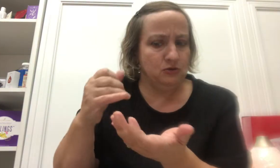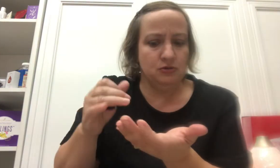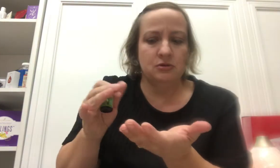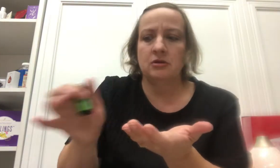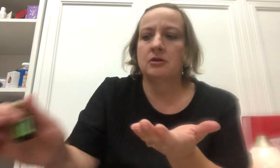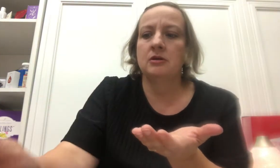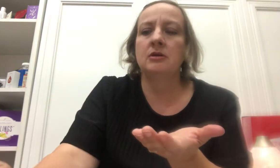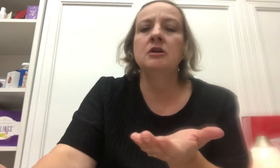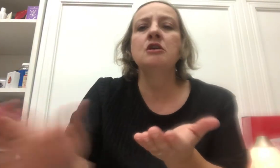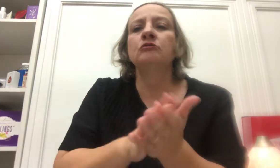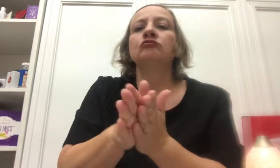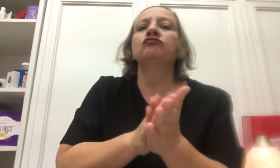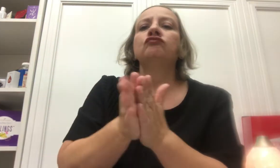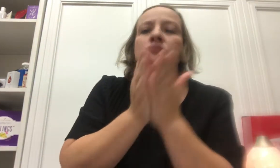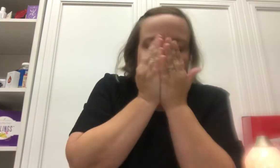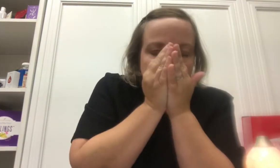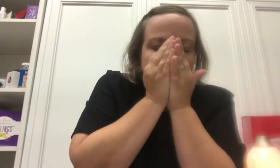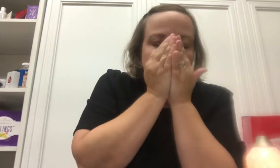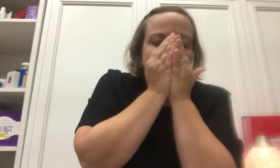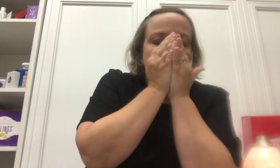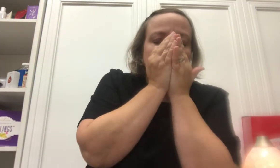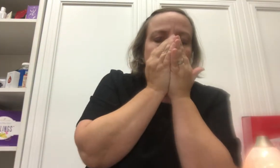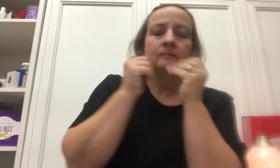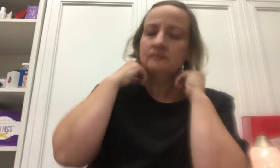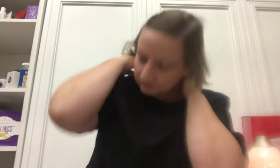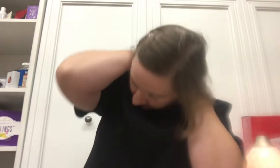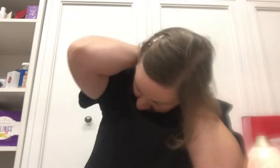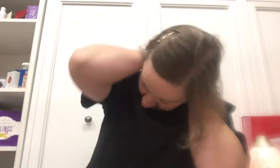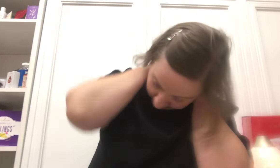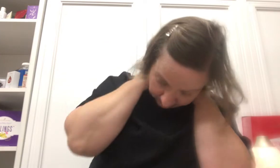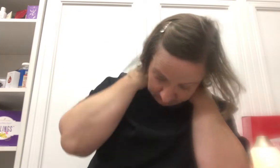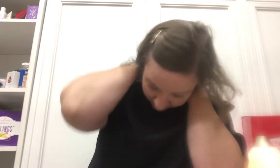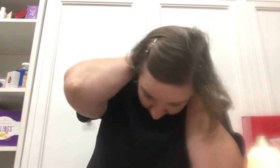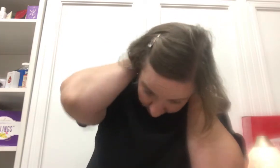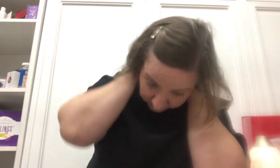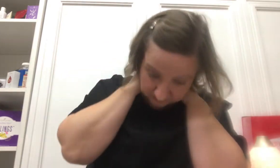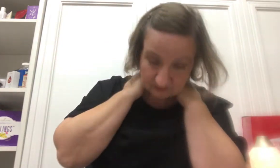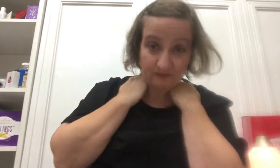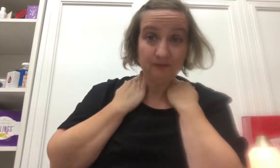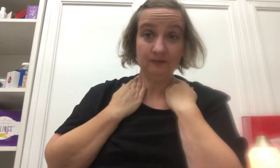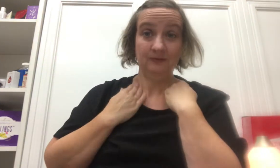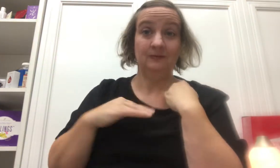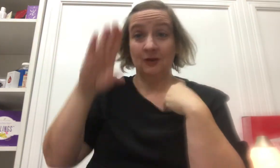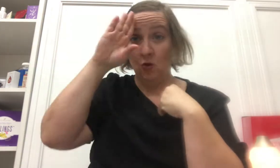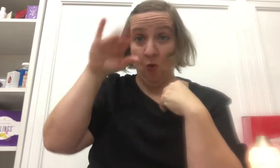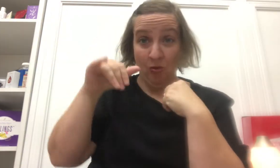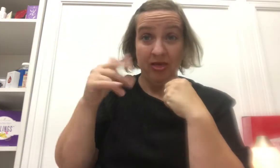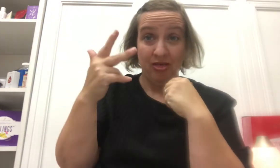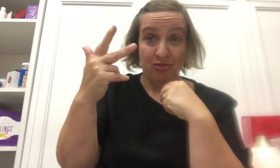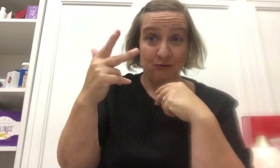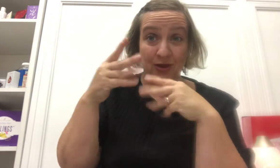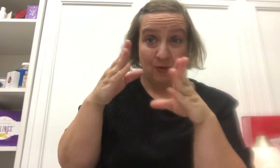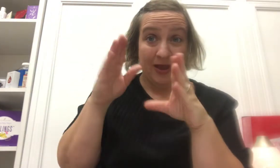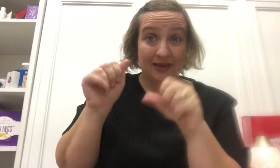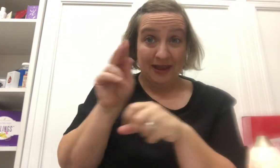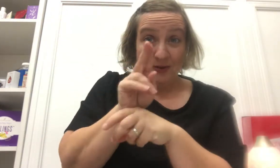but it really is better just to drop them from the bottle into your hand. Then you can rub your hands together and smell it, or you can put it